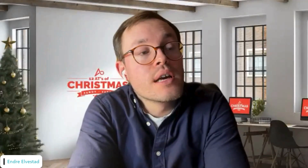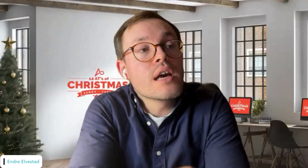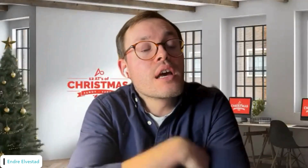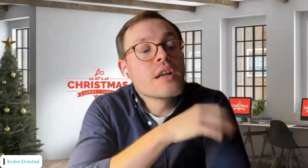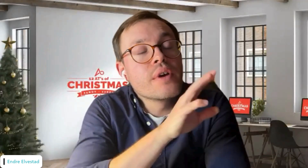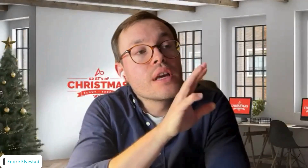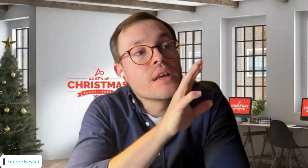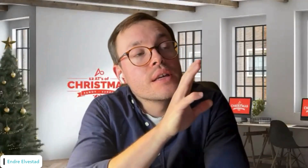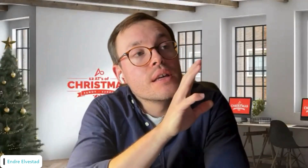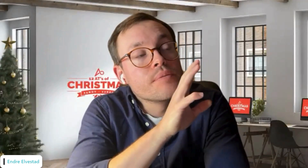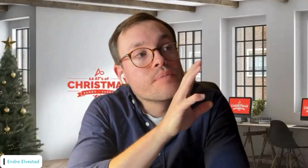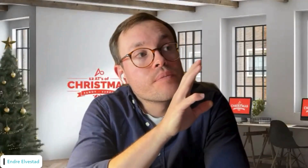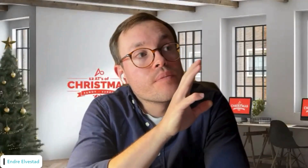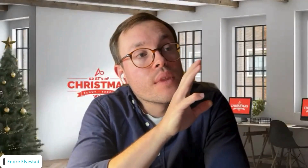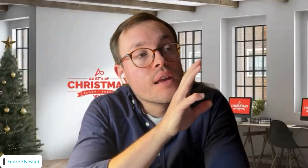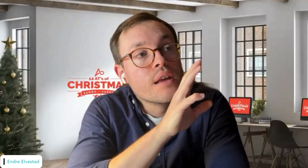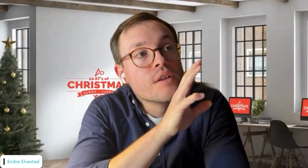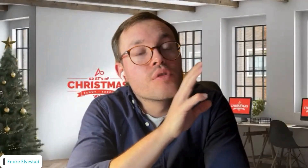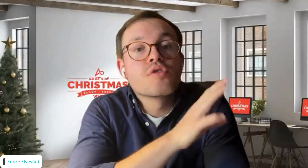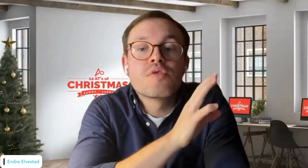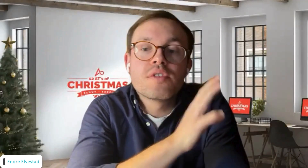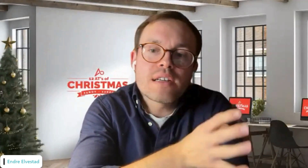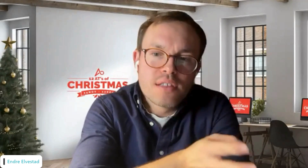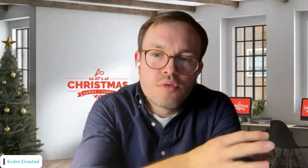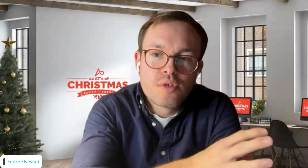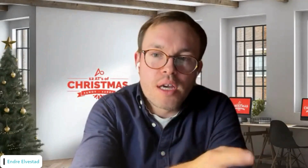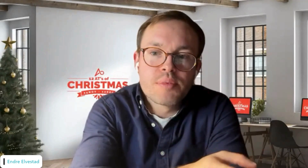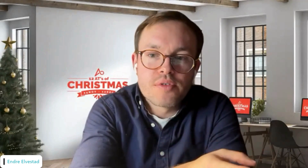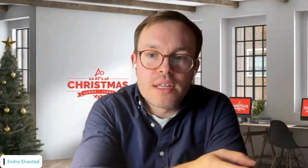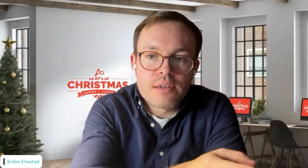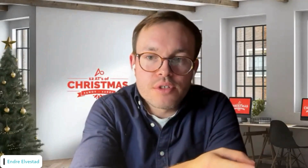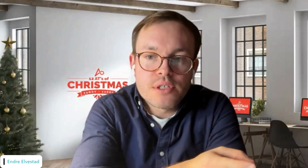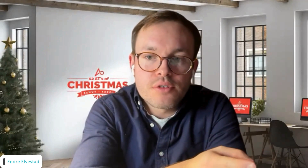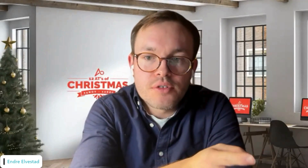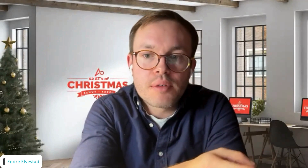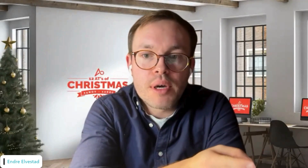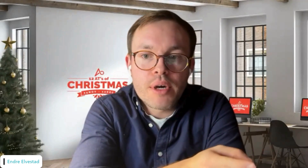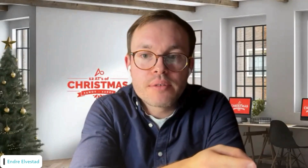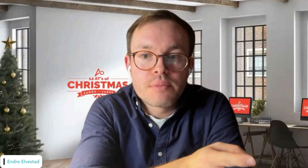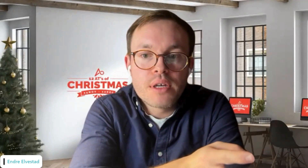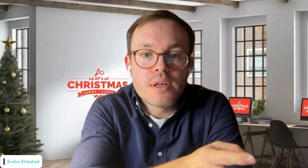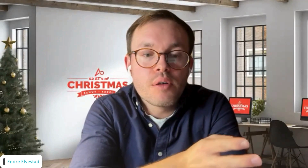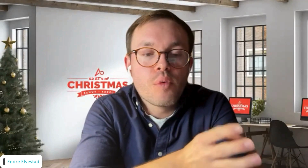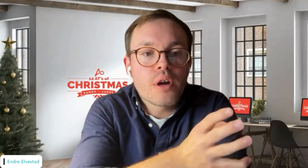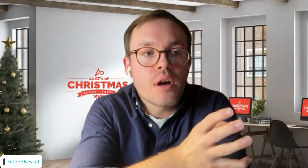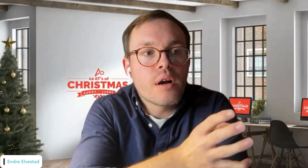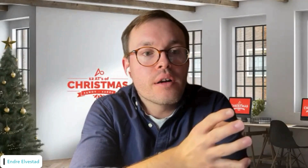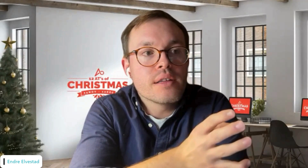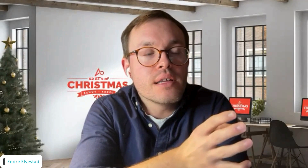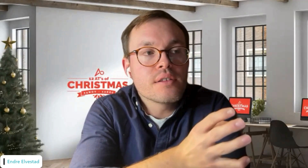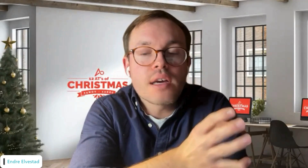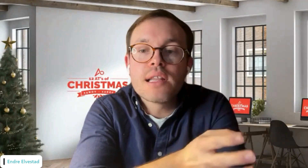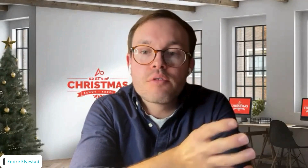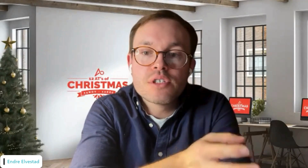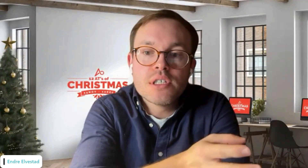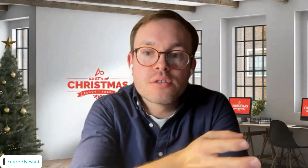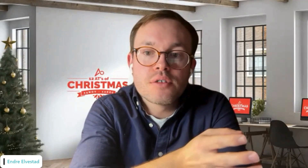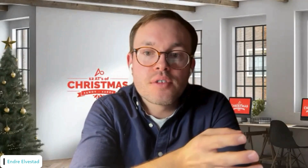I think so there's actually 2 types of sign language teachers in my mind. One are the sign language teachers